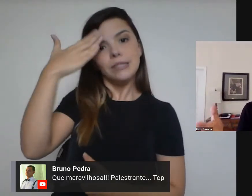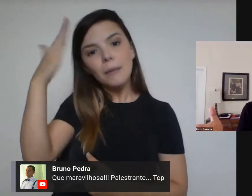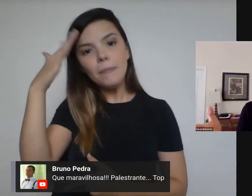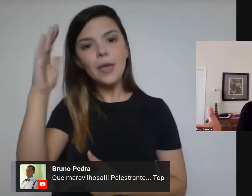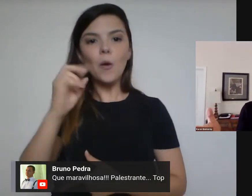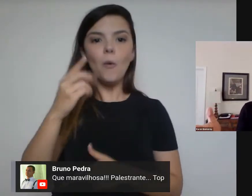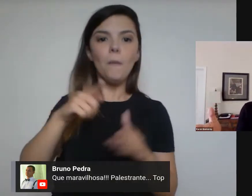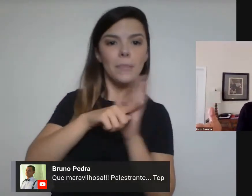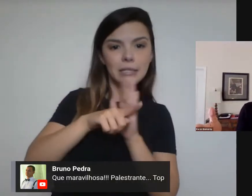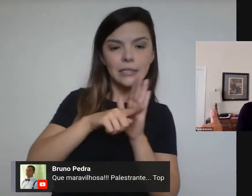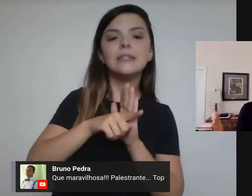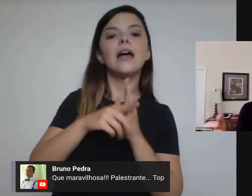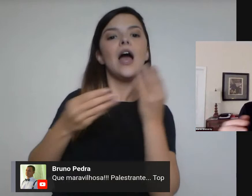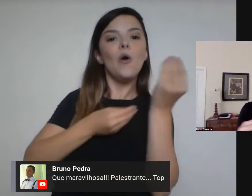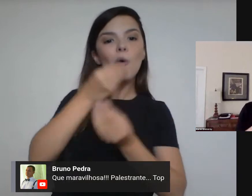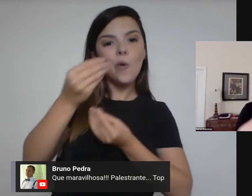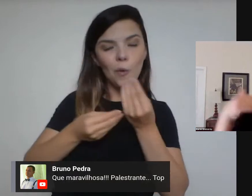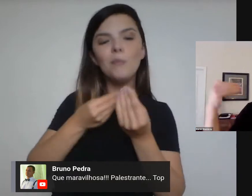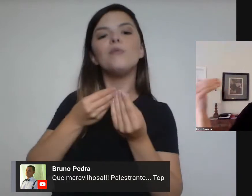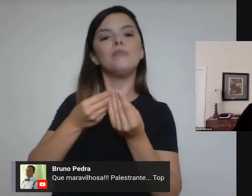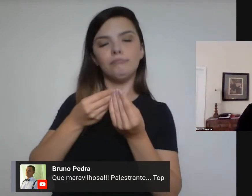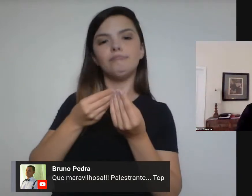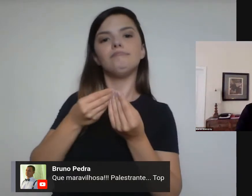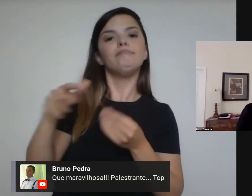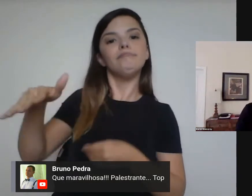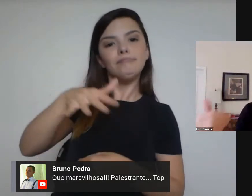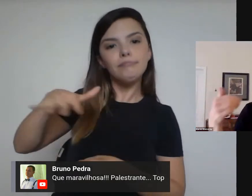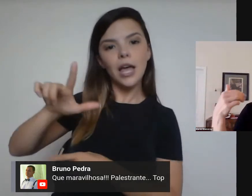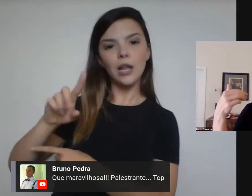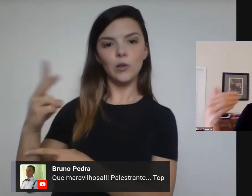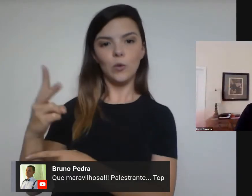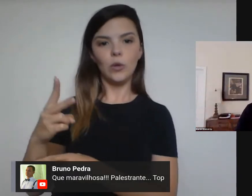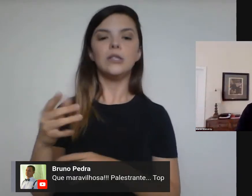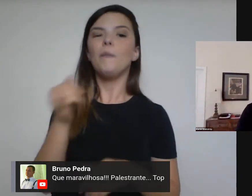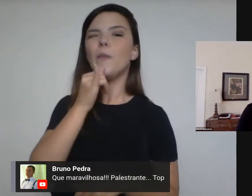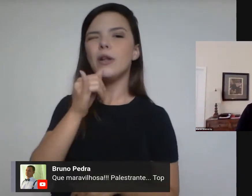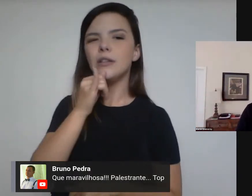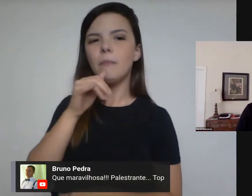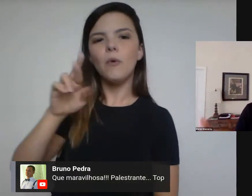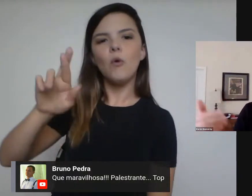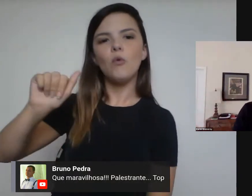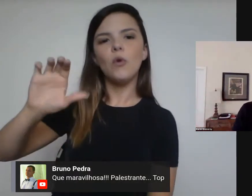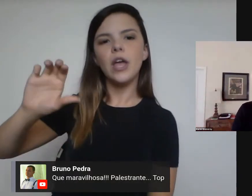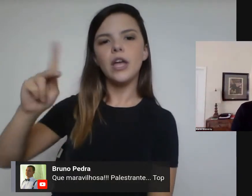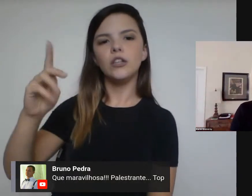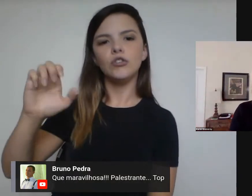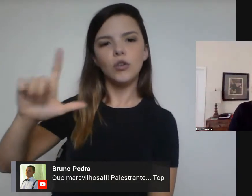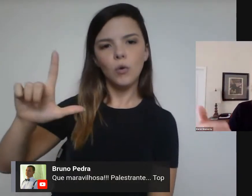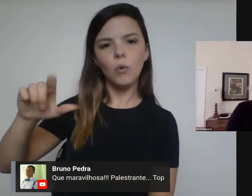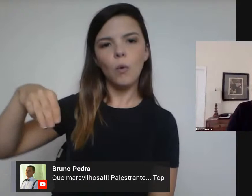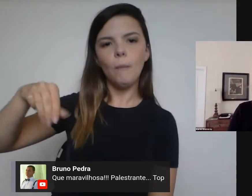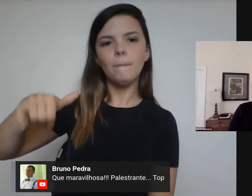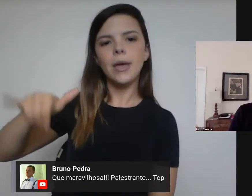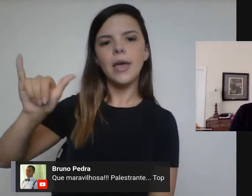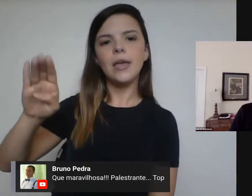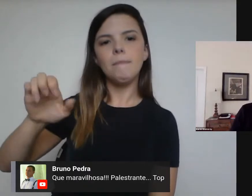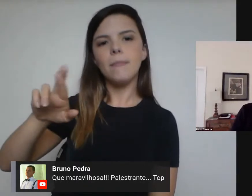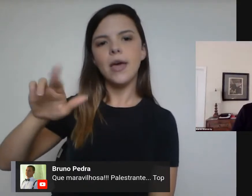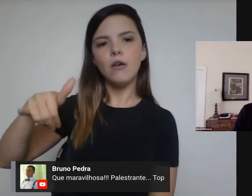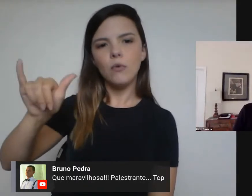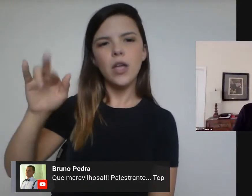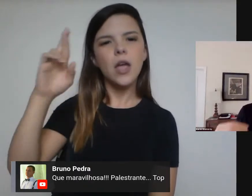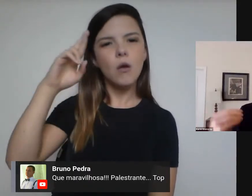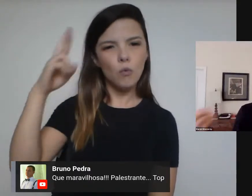from Rachel Mayberry's group has shown that certainly very late language acquisition, first language acquisition, which can happen with